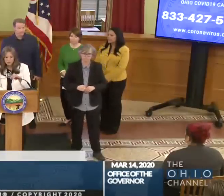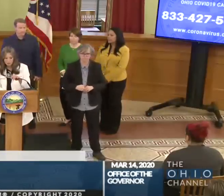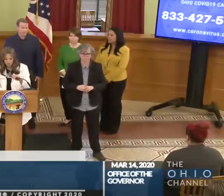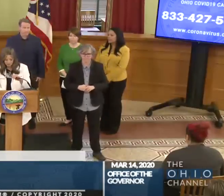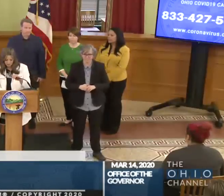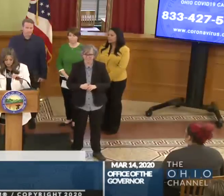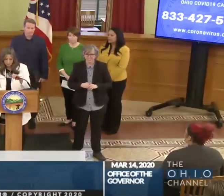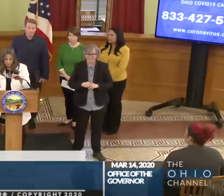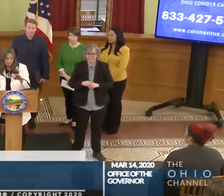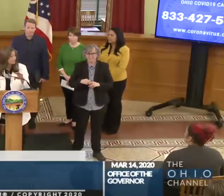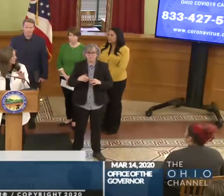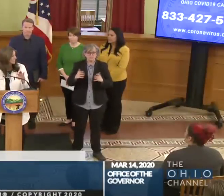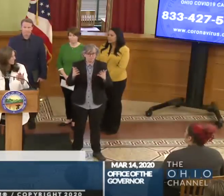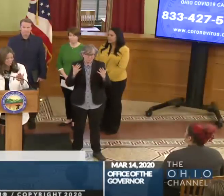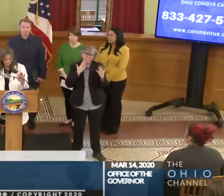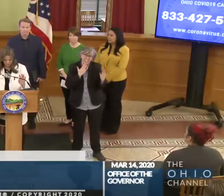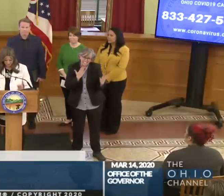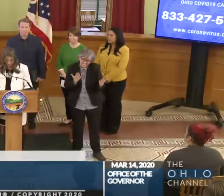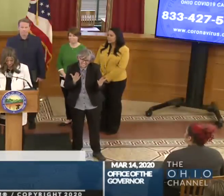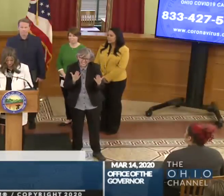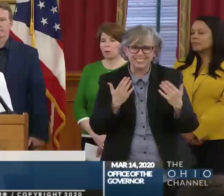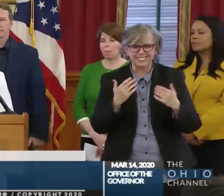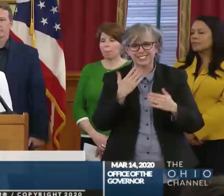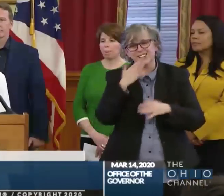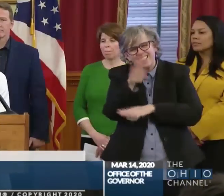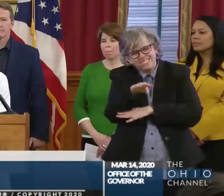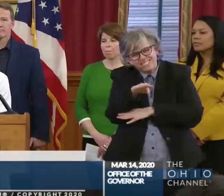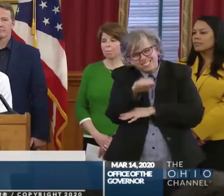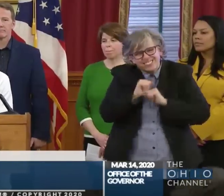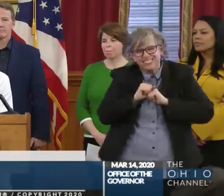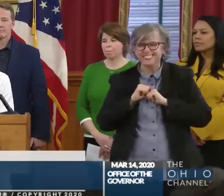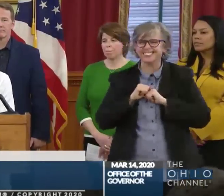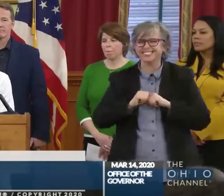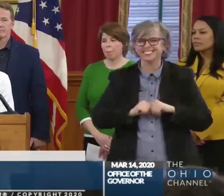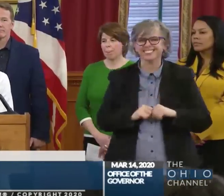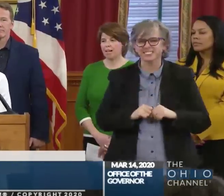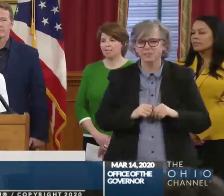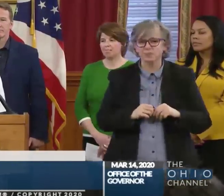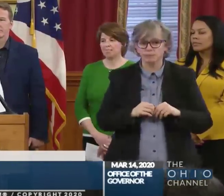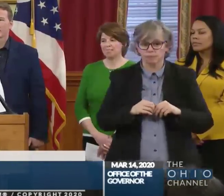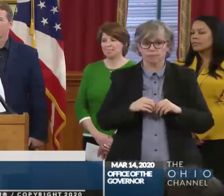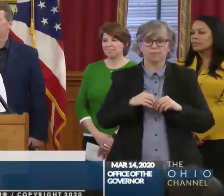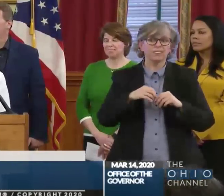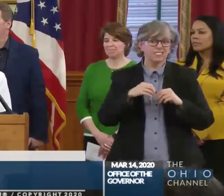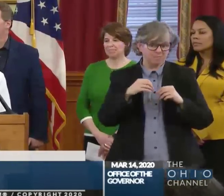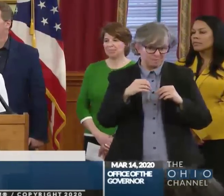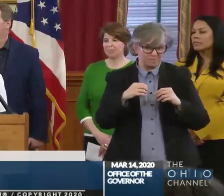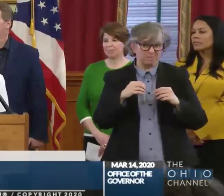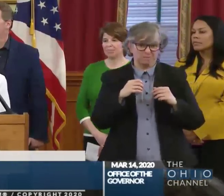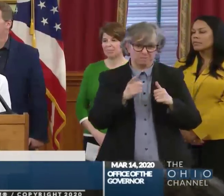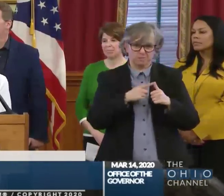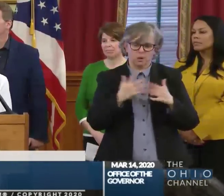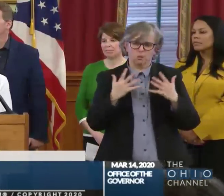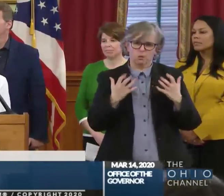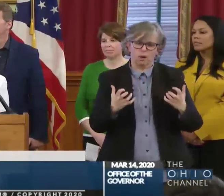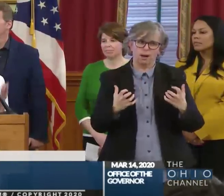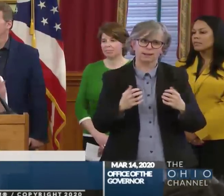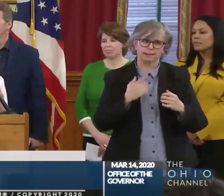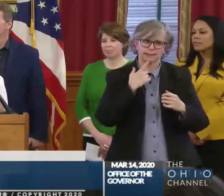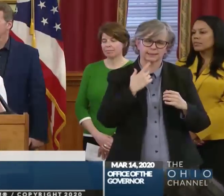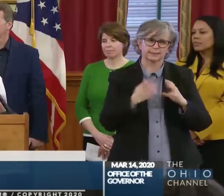Thank you, everyone. Good afternoon. So first of all, I just want to say, and I really